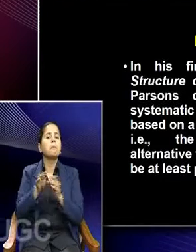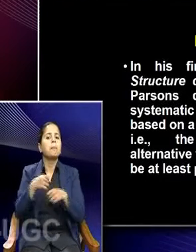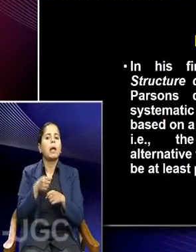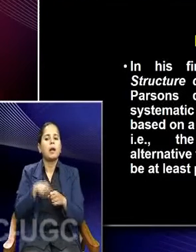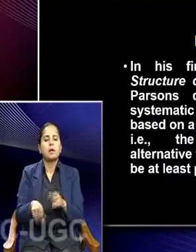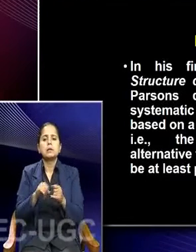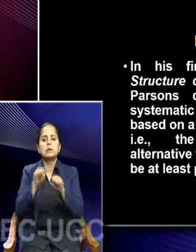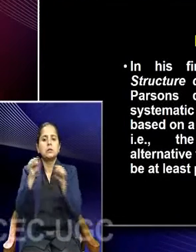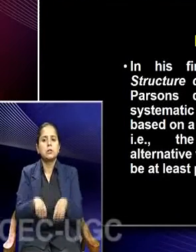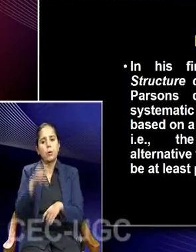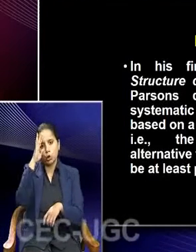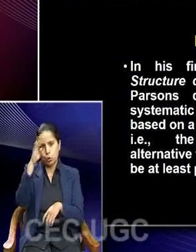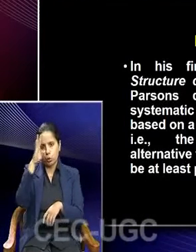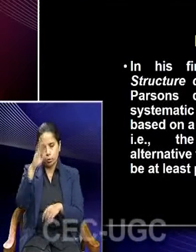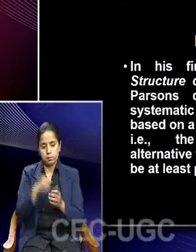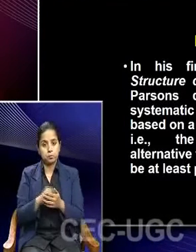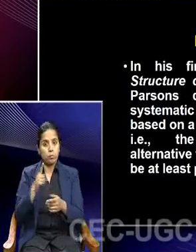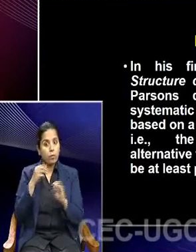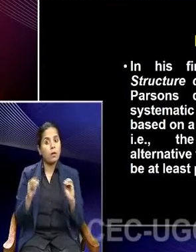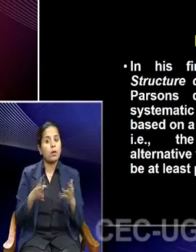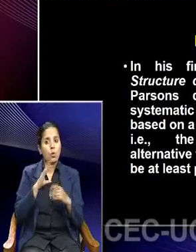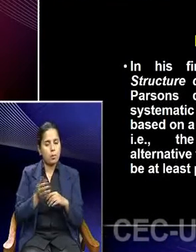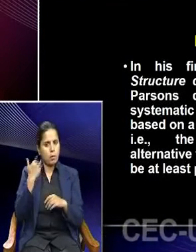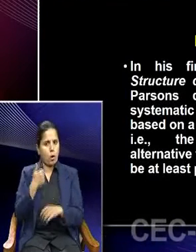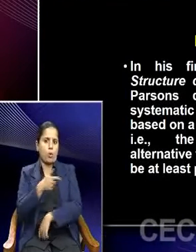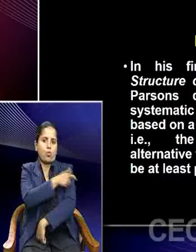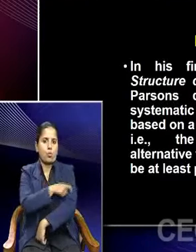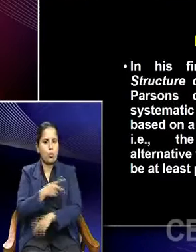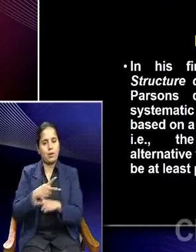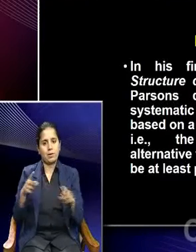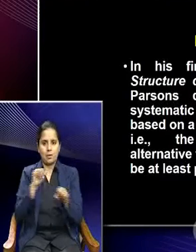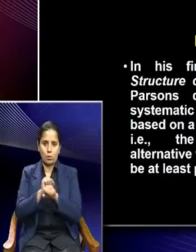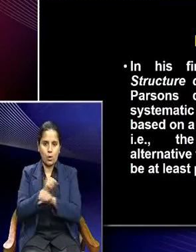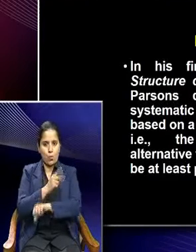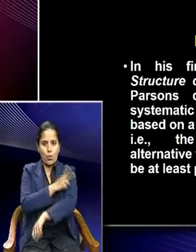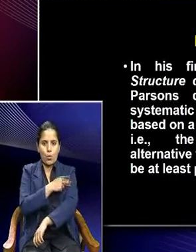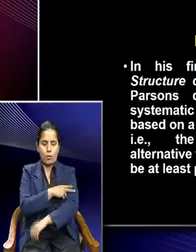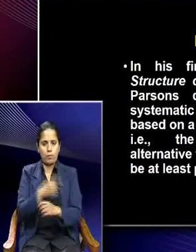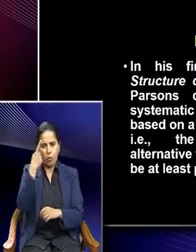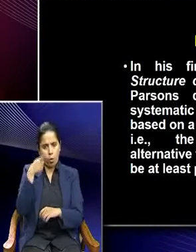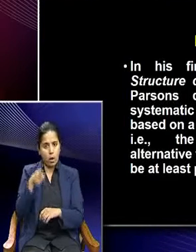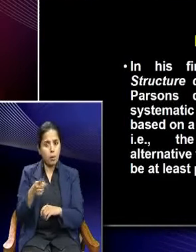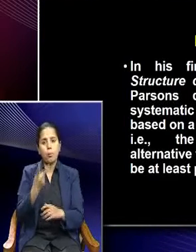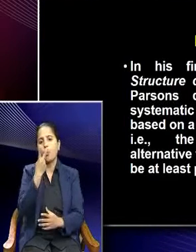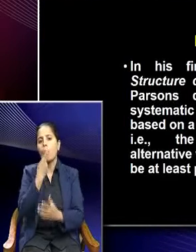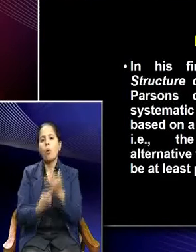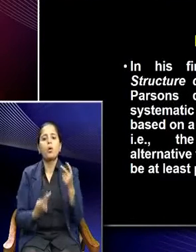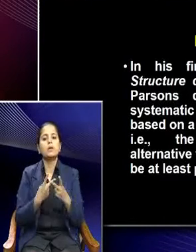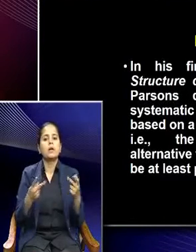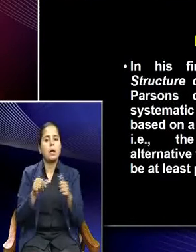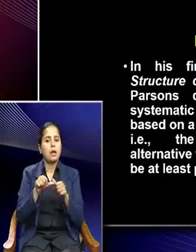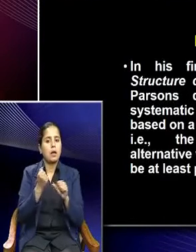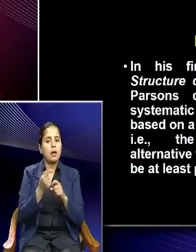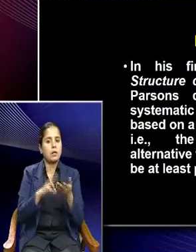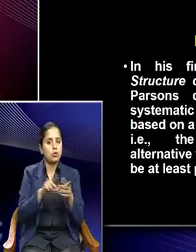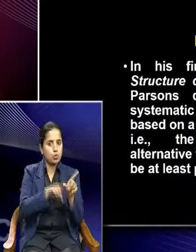of social action. Initially, it was voluntaristic. So for him, it is both the agency